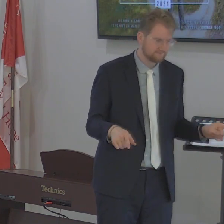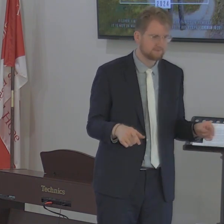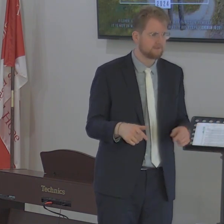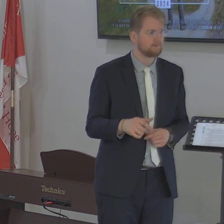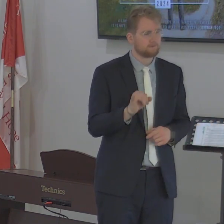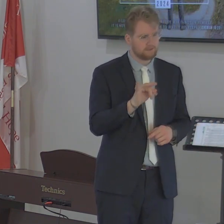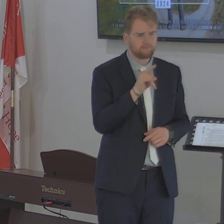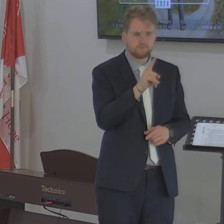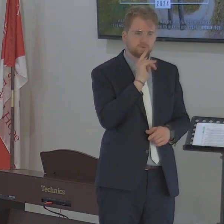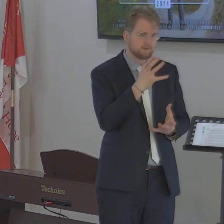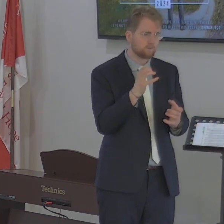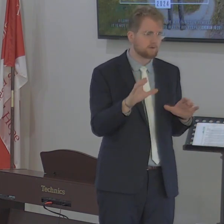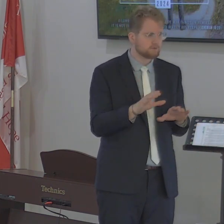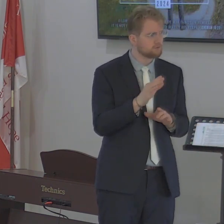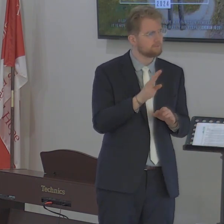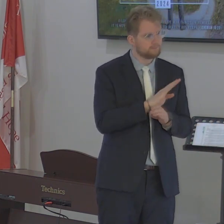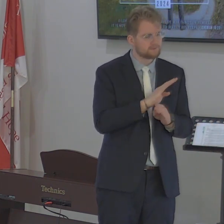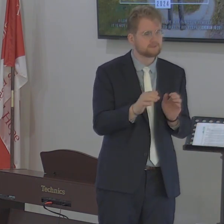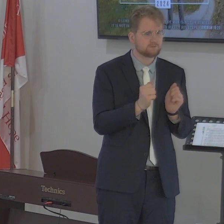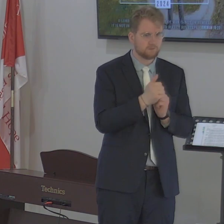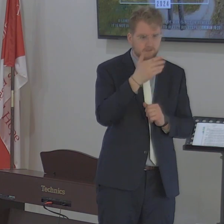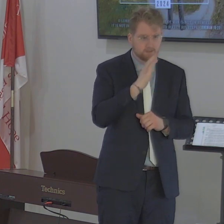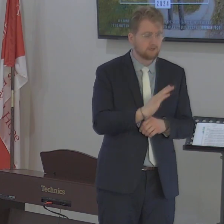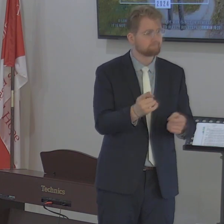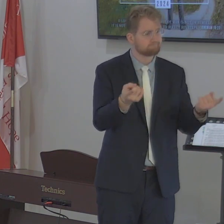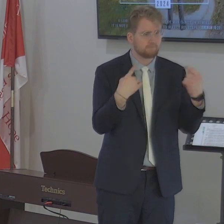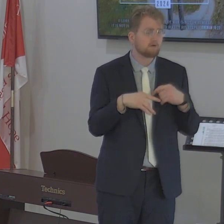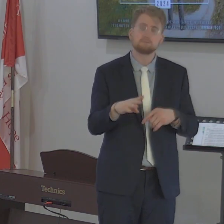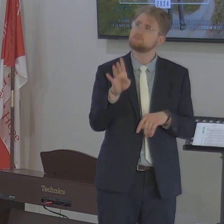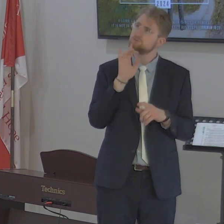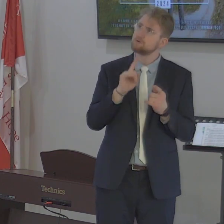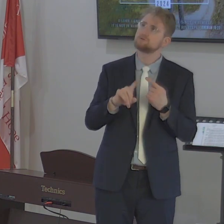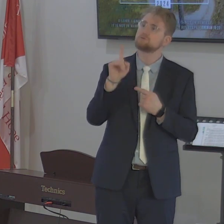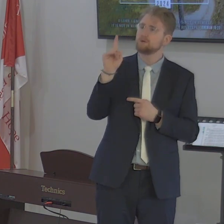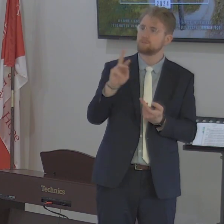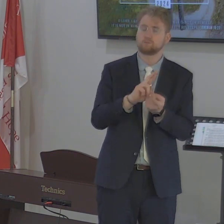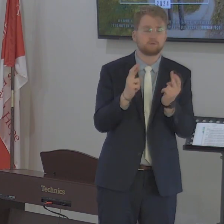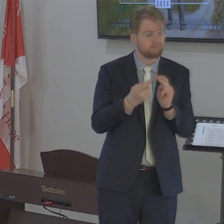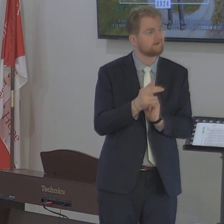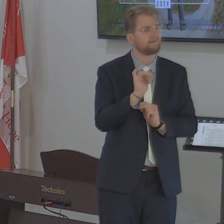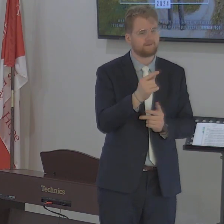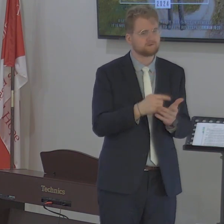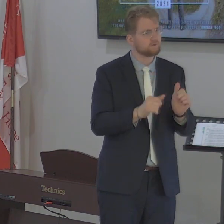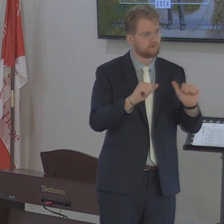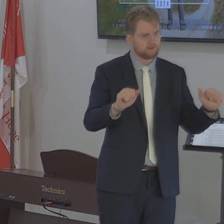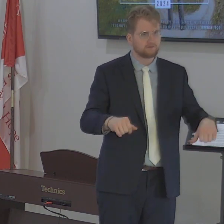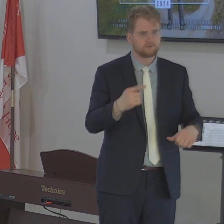to do business with God, you feel like God's moving you, go to the altar and just talk to him. Repent. Lay it all out there. That's what an altar's for.